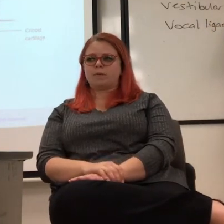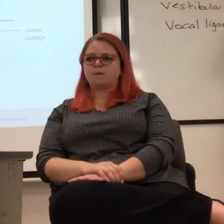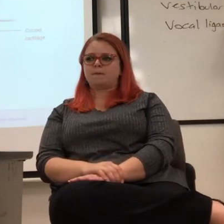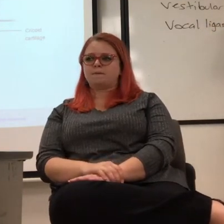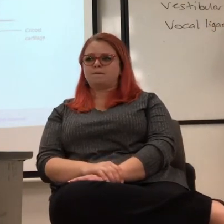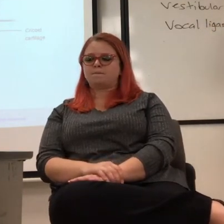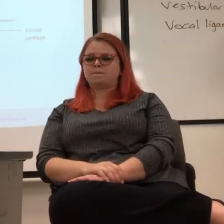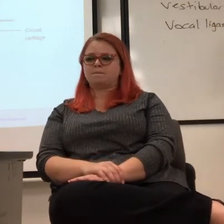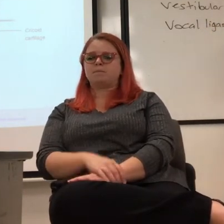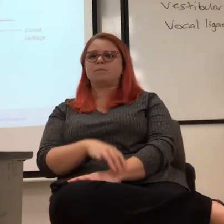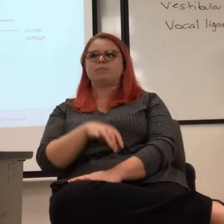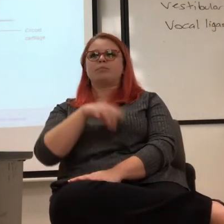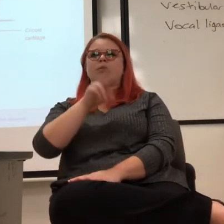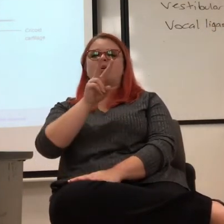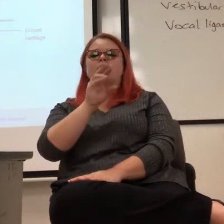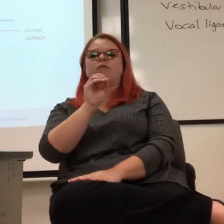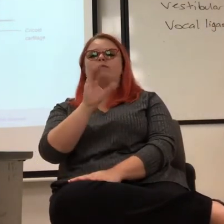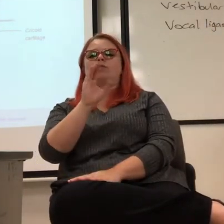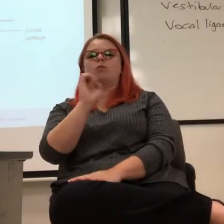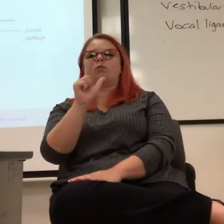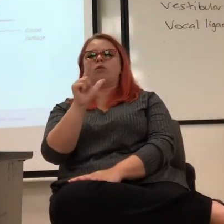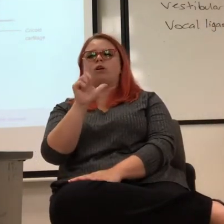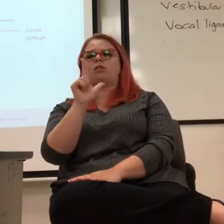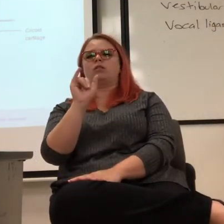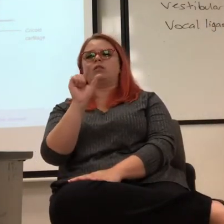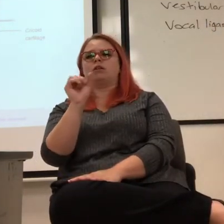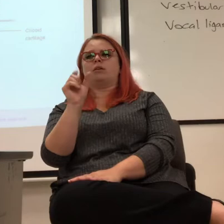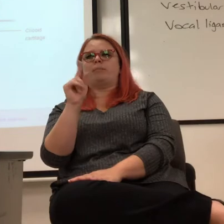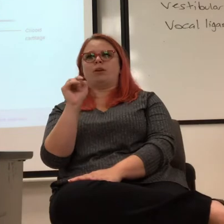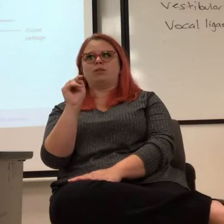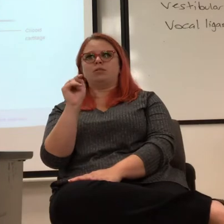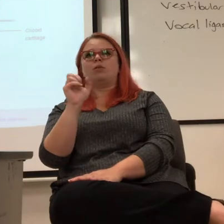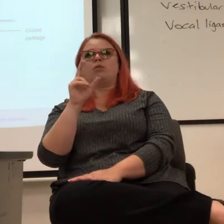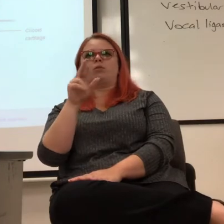So that is the vocal ligament, or true vocal cord.